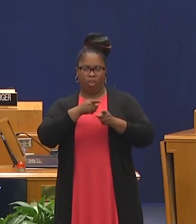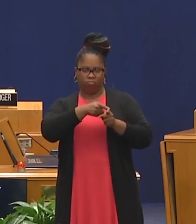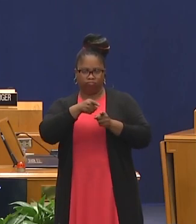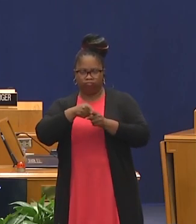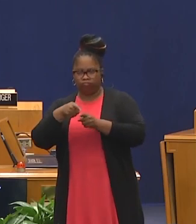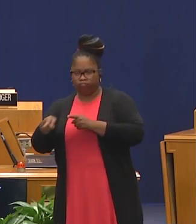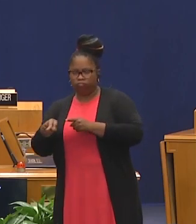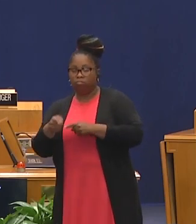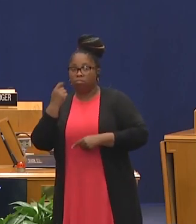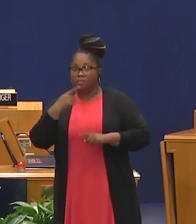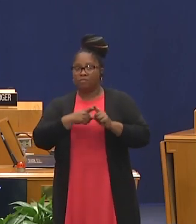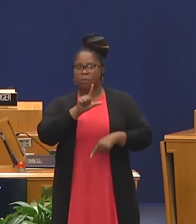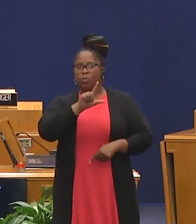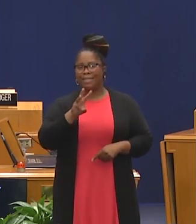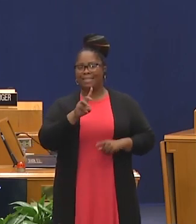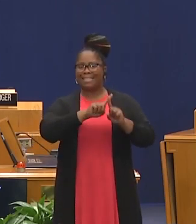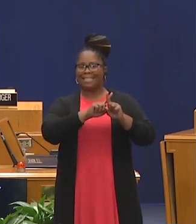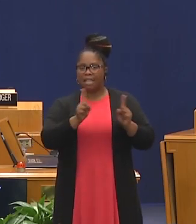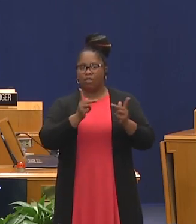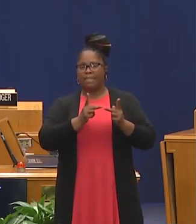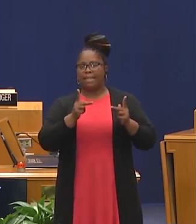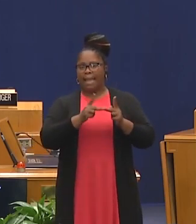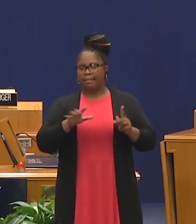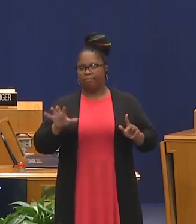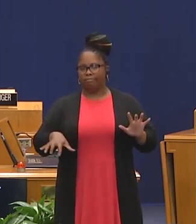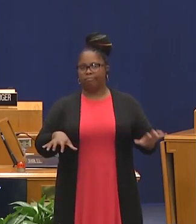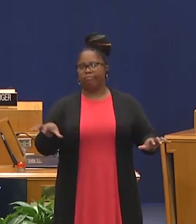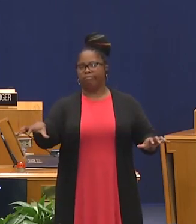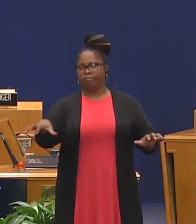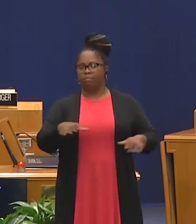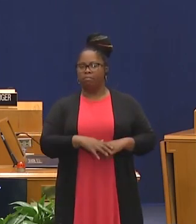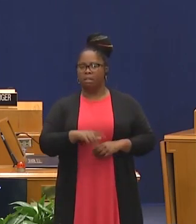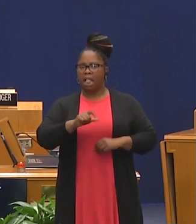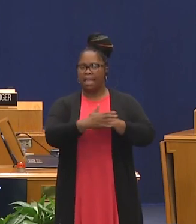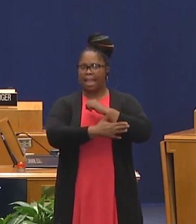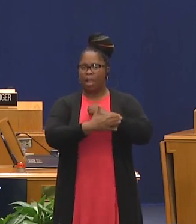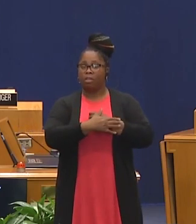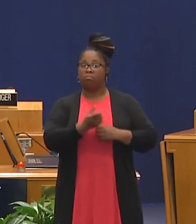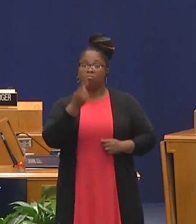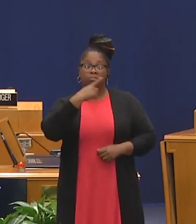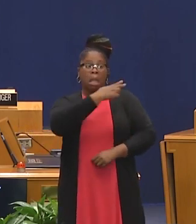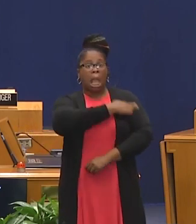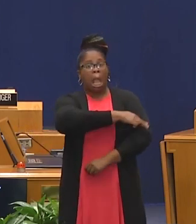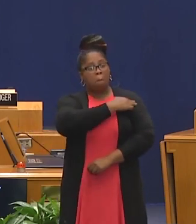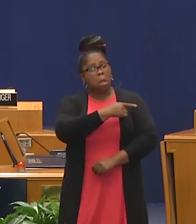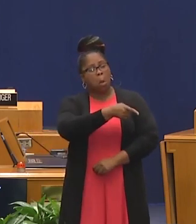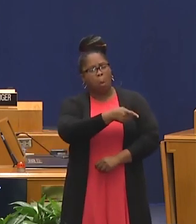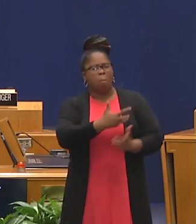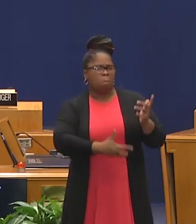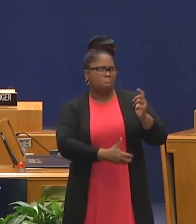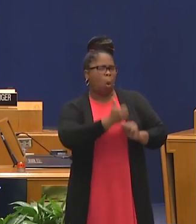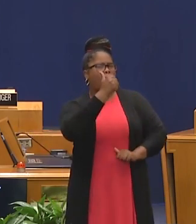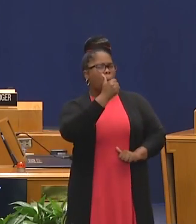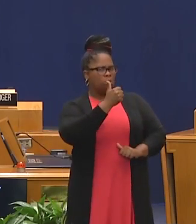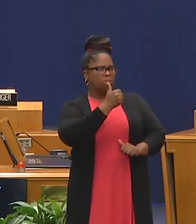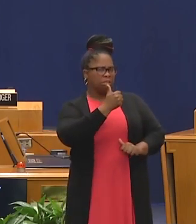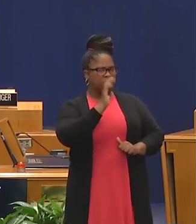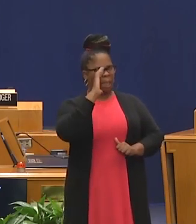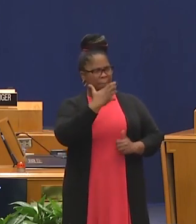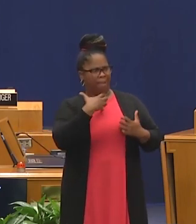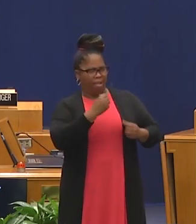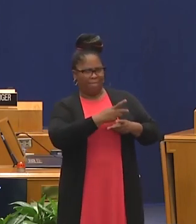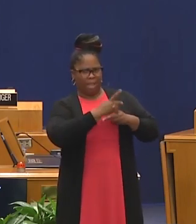different settings across LA County. Hospitals continue to represent the majority of sites where healthcare workers are